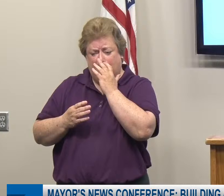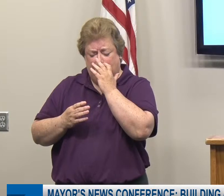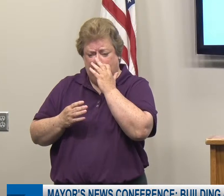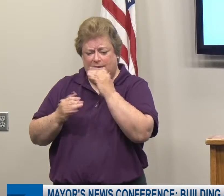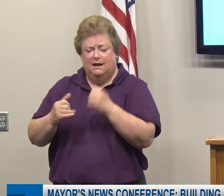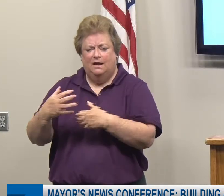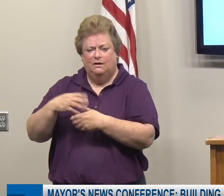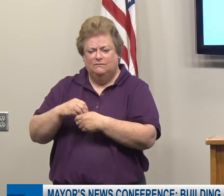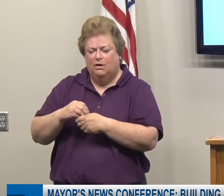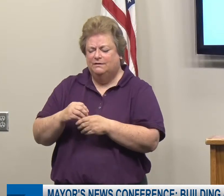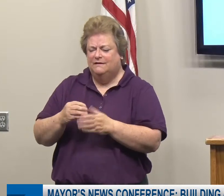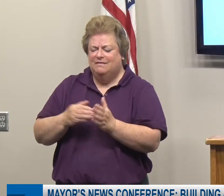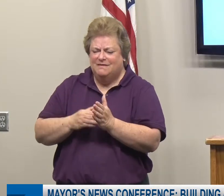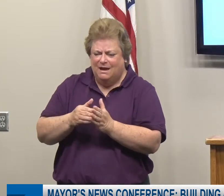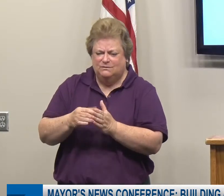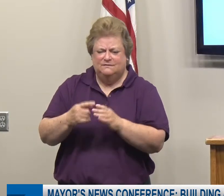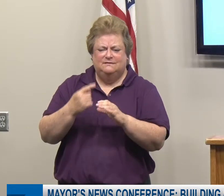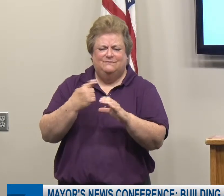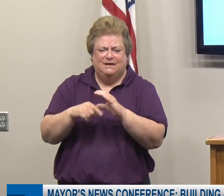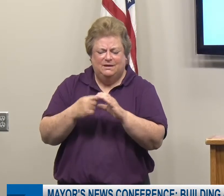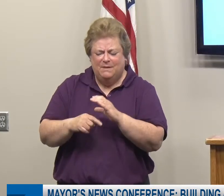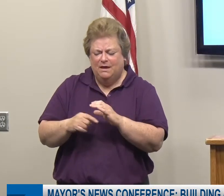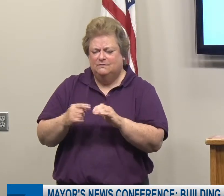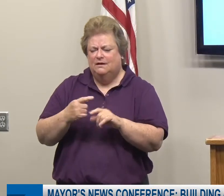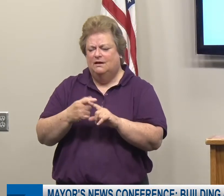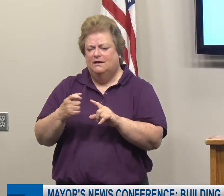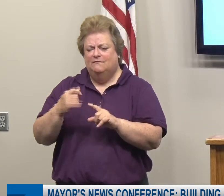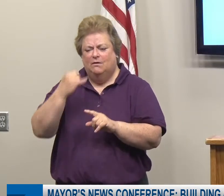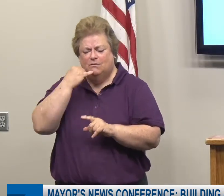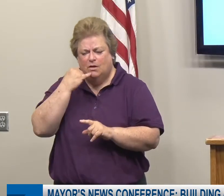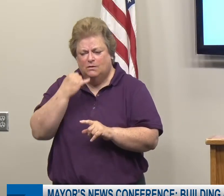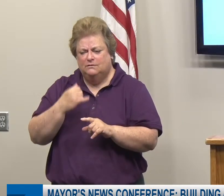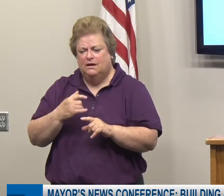involved thousands of emails and calls from constituents